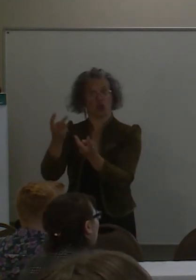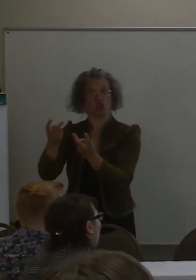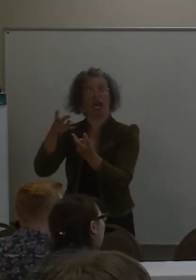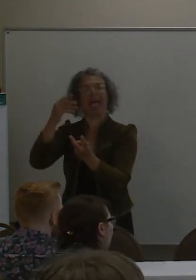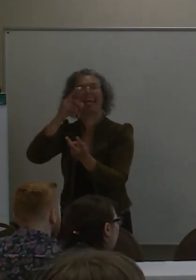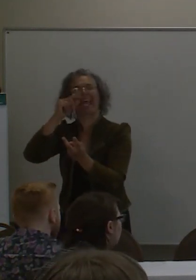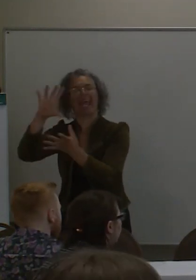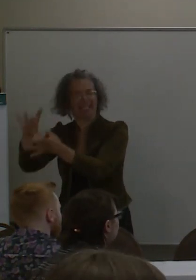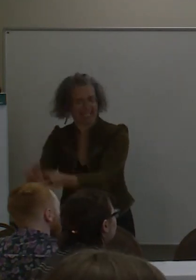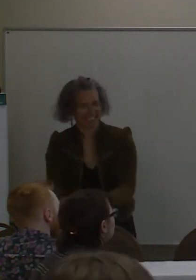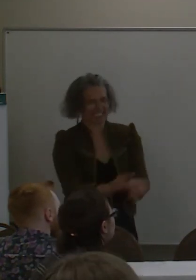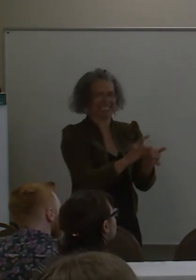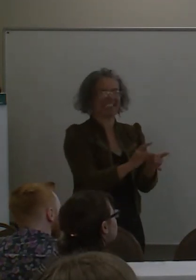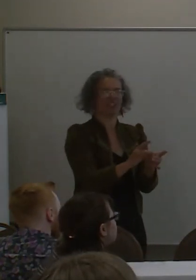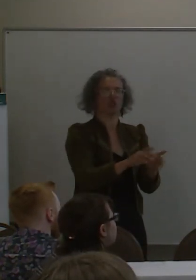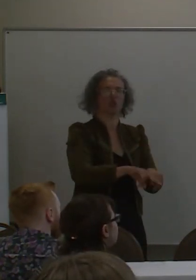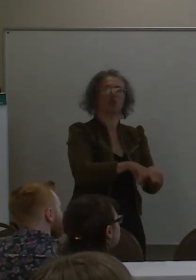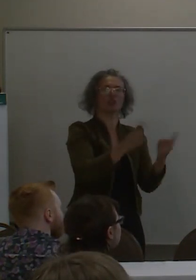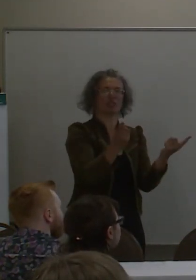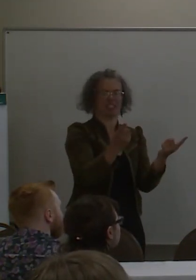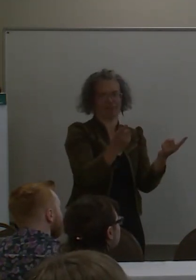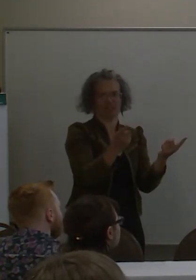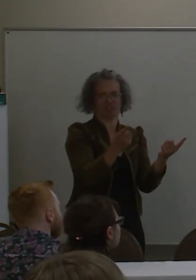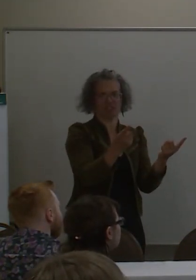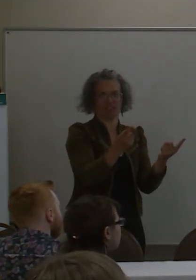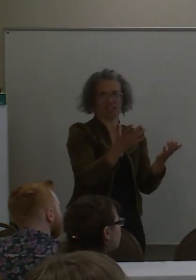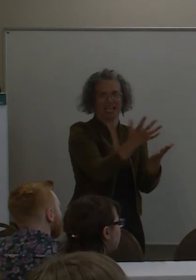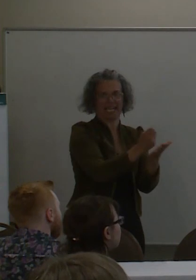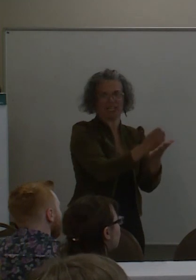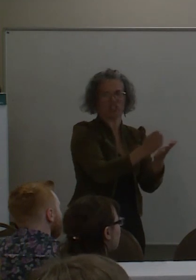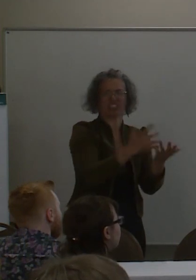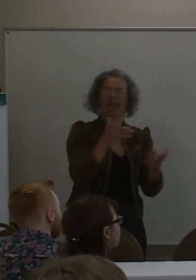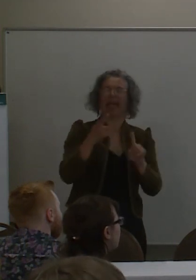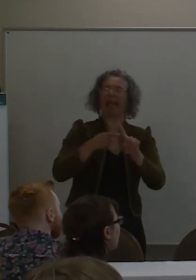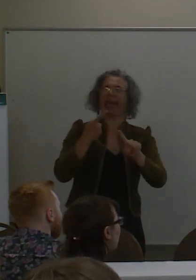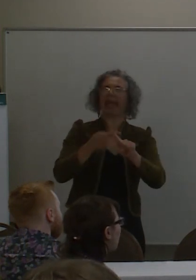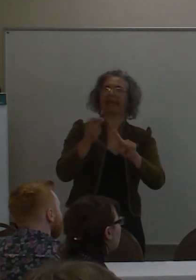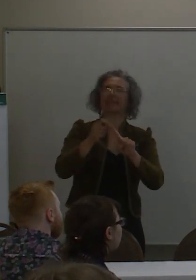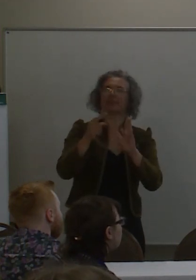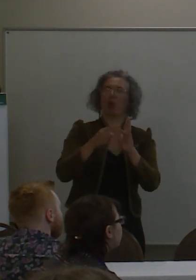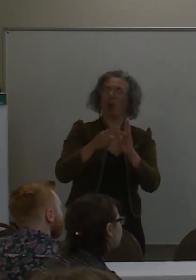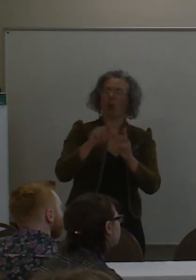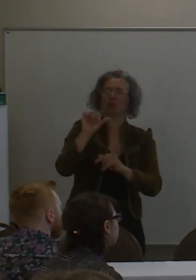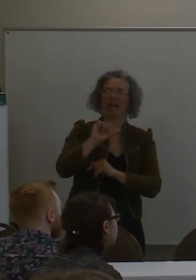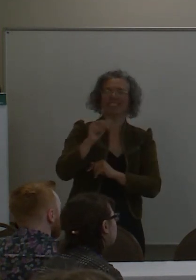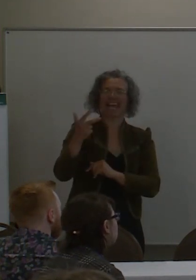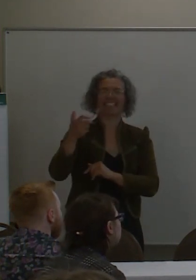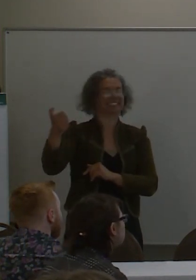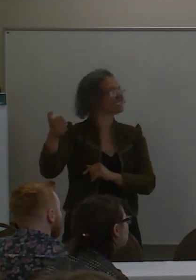So if you look up the Subject Expo 86, which was a big fair that happened in Vancouver, we show